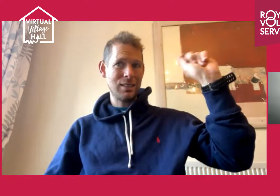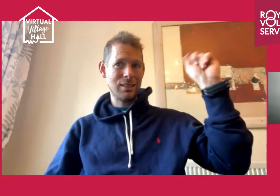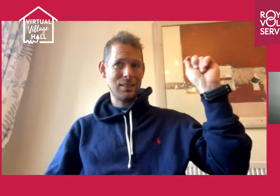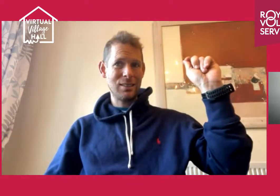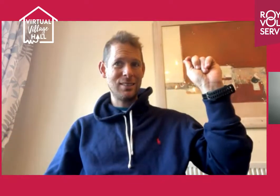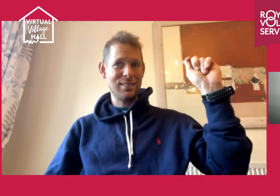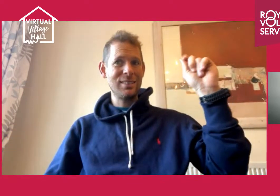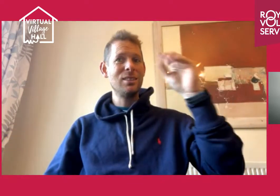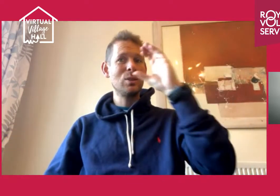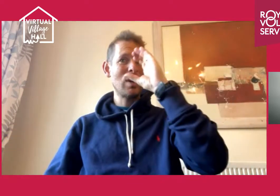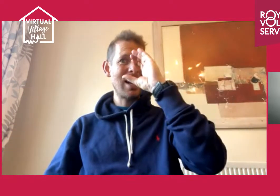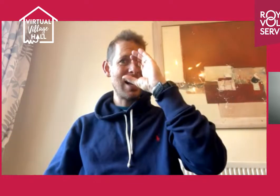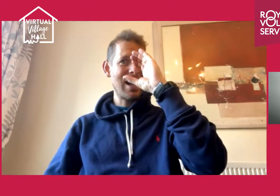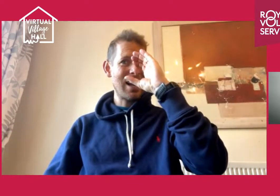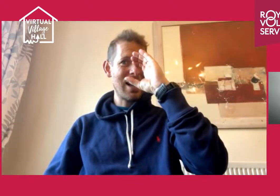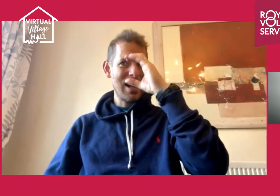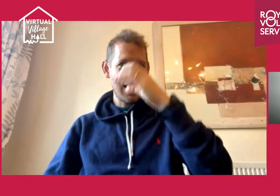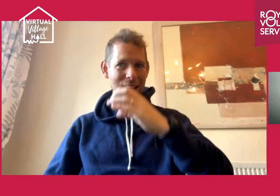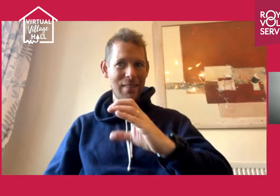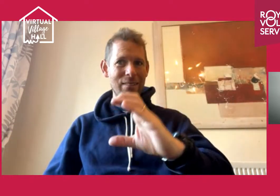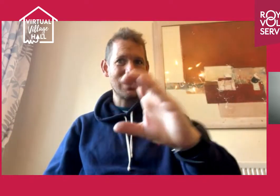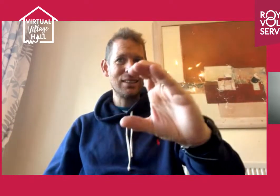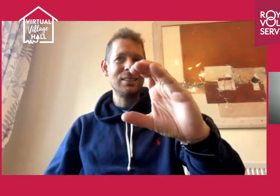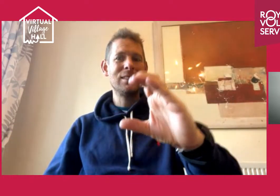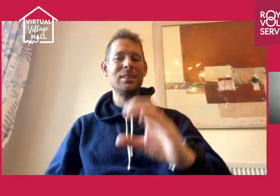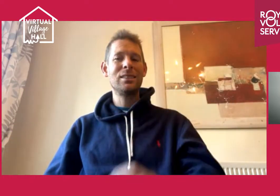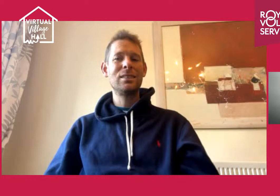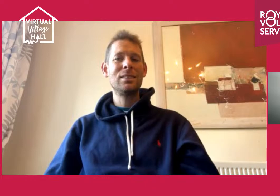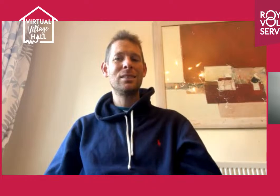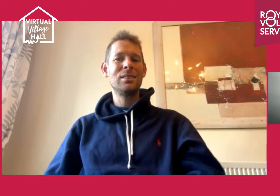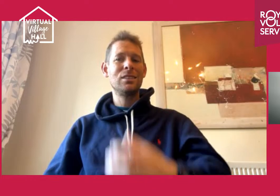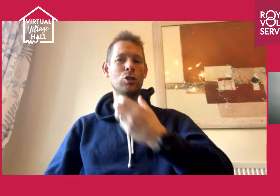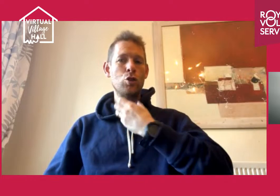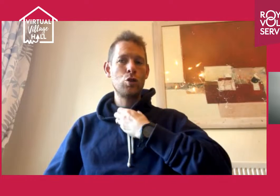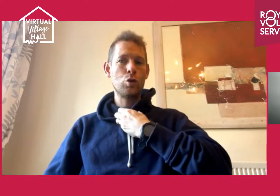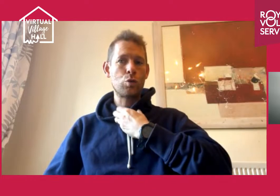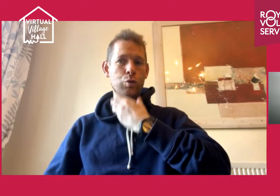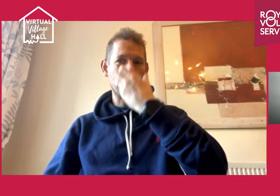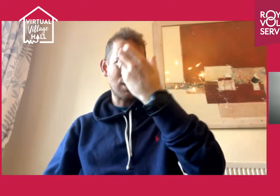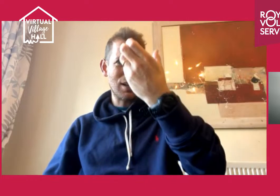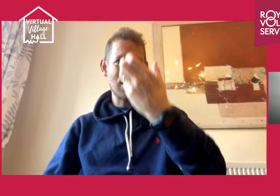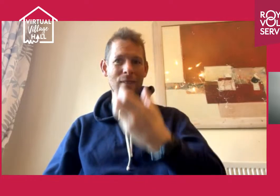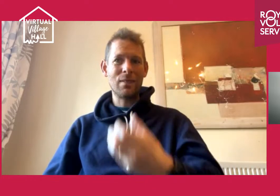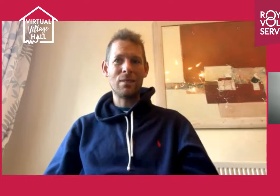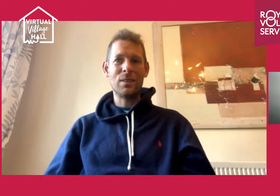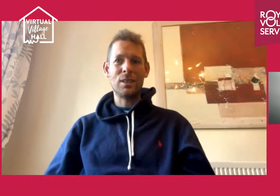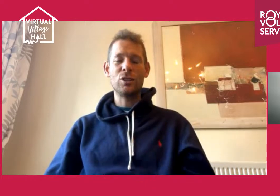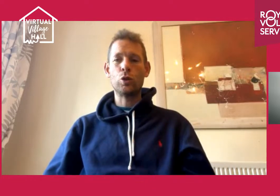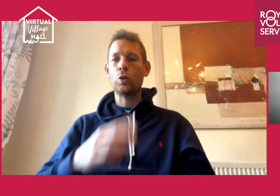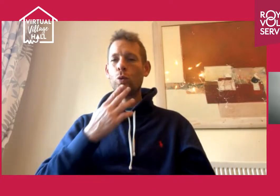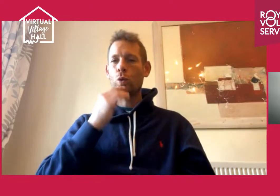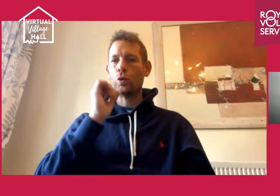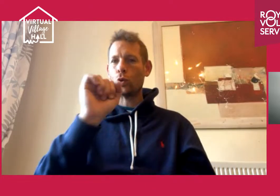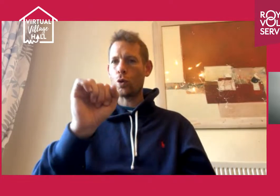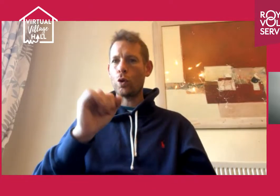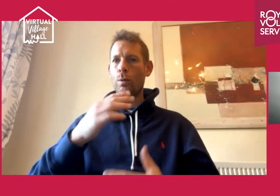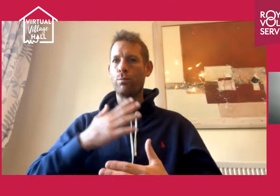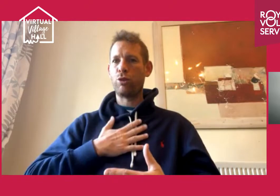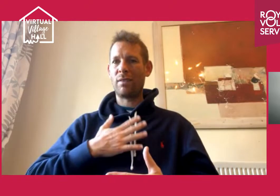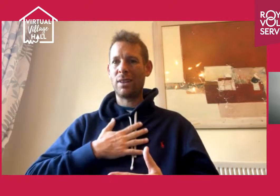you're left-handed, then that will be your dominant hand. So that's the sign you'll use to make elephant or giraffe. Hope that makes sense. So